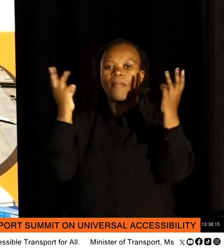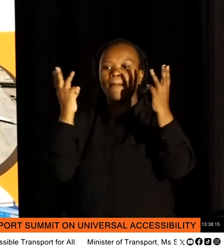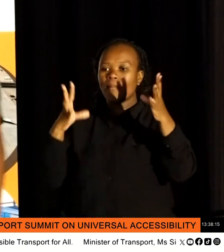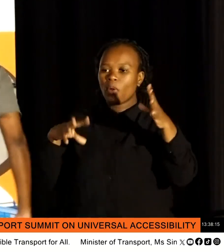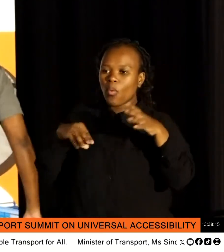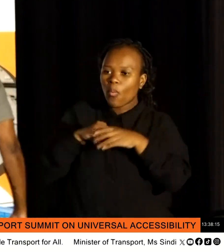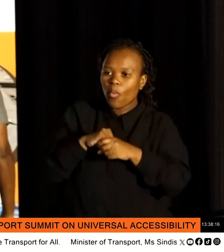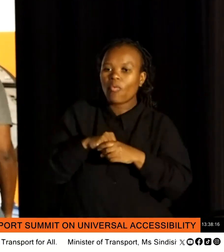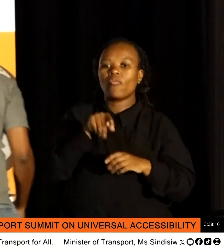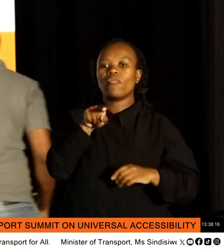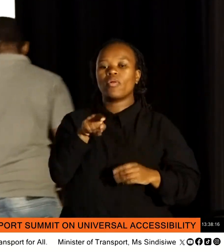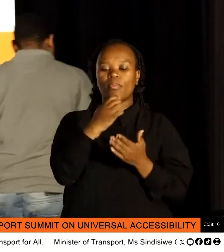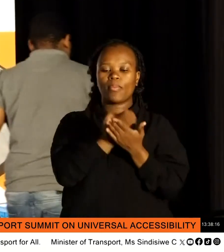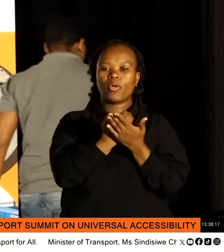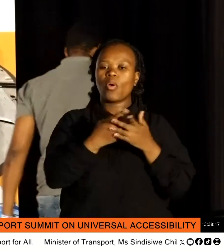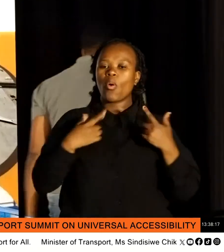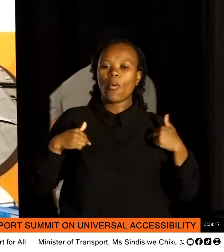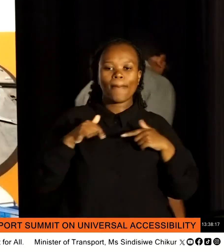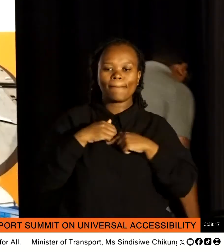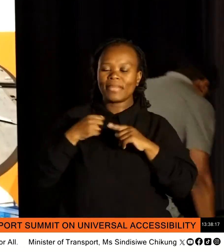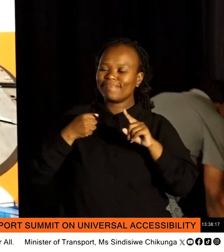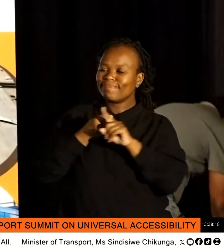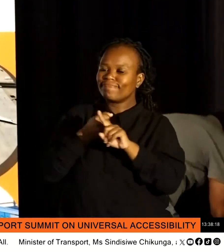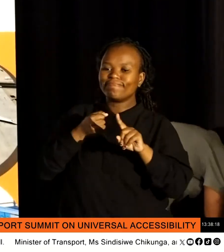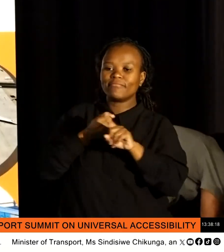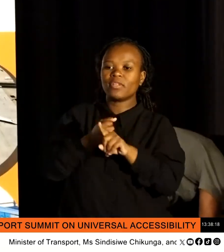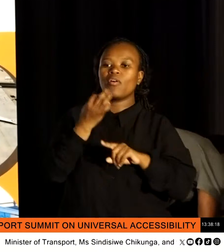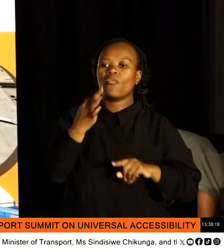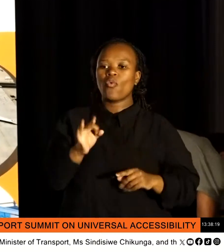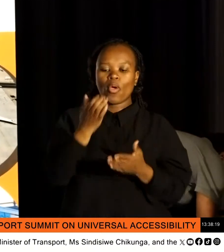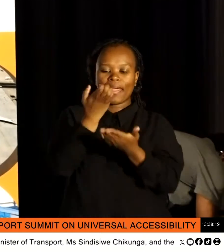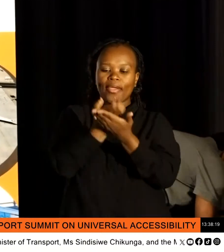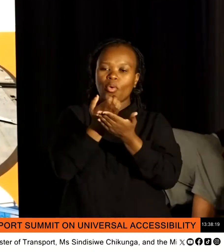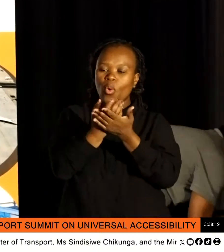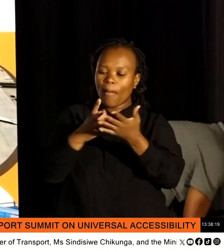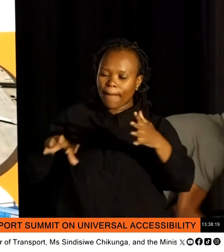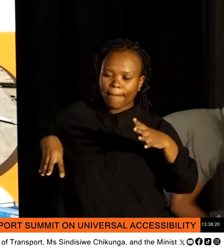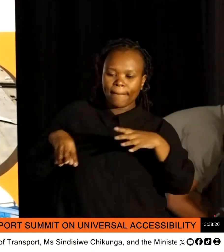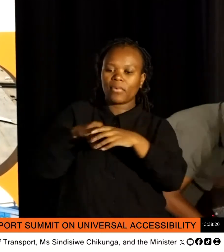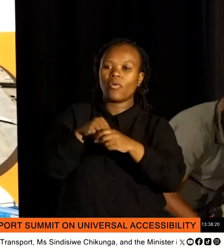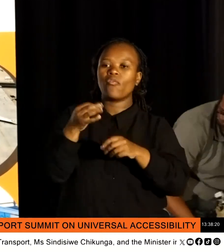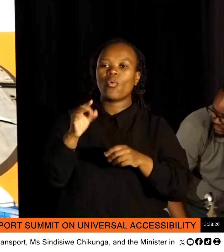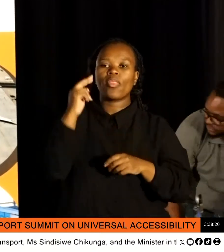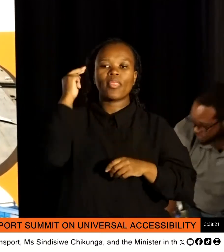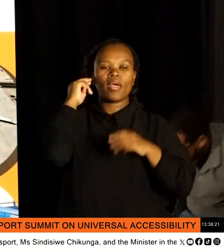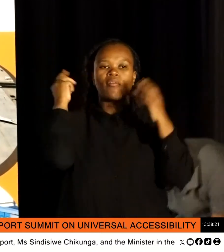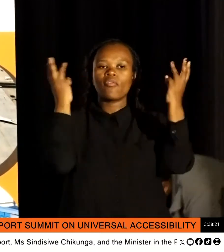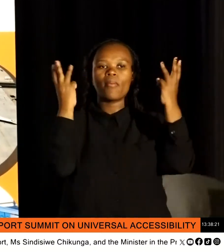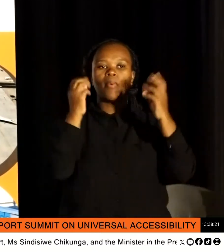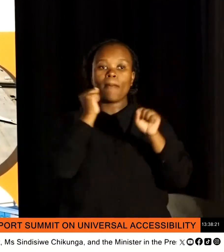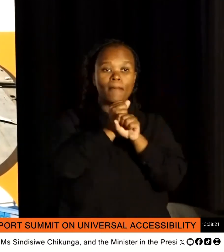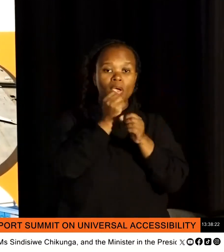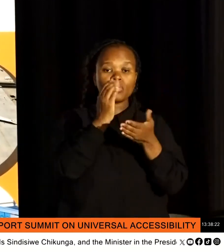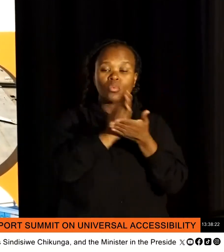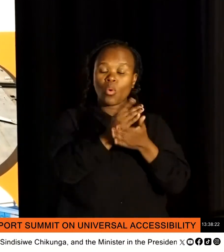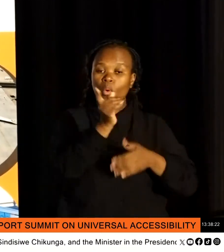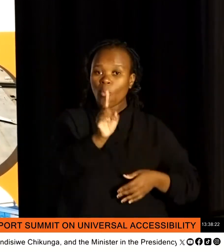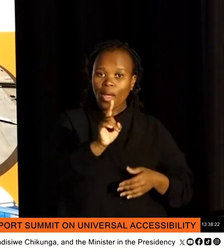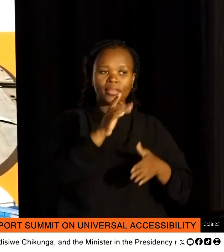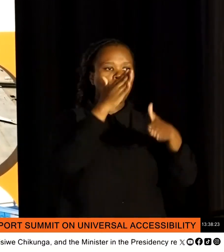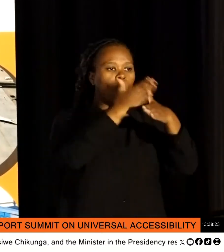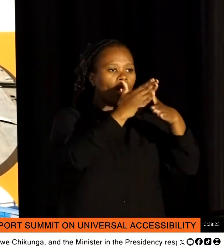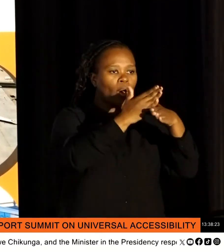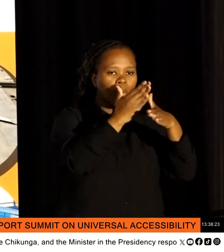We're trying to strive for economic inclusion for deaf people and ensuring that they get employment and also